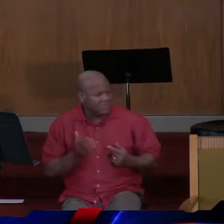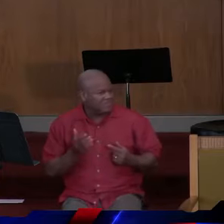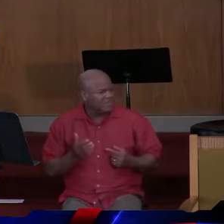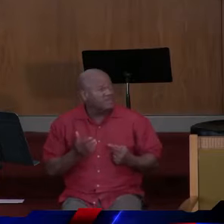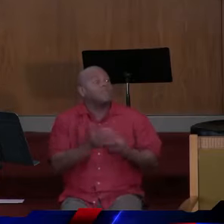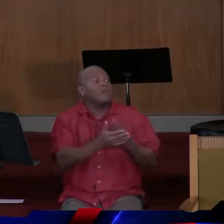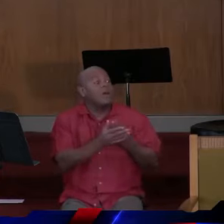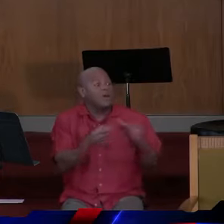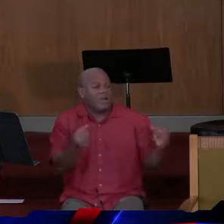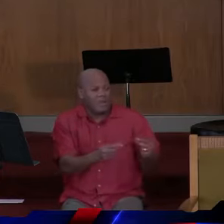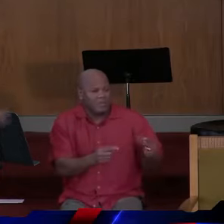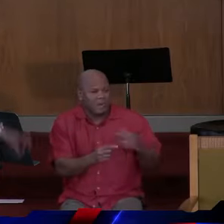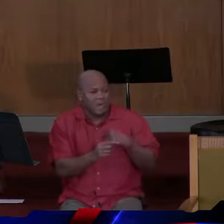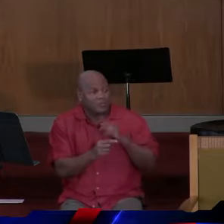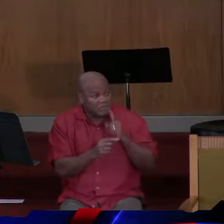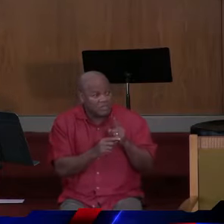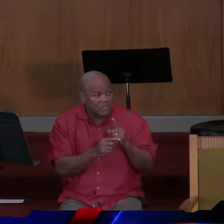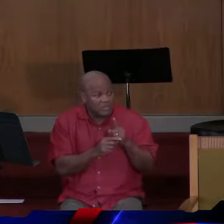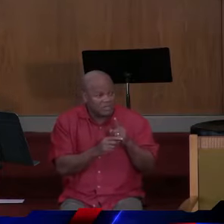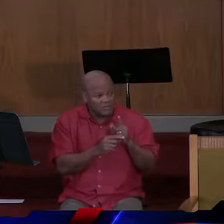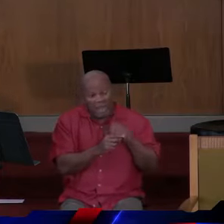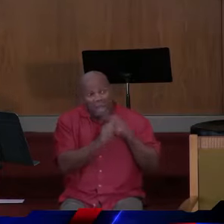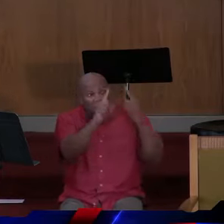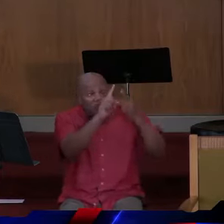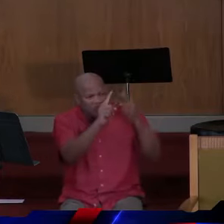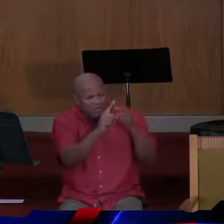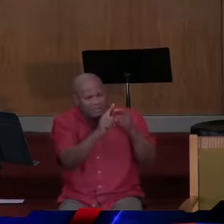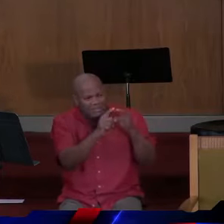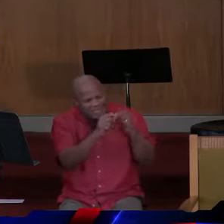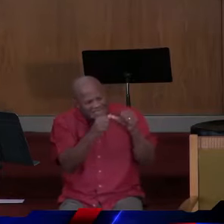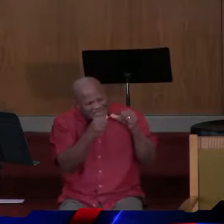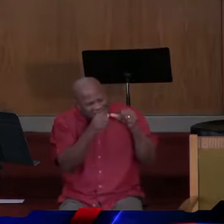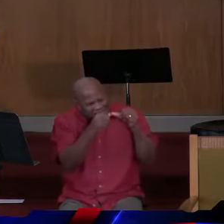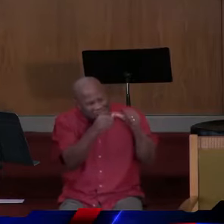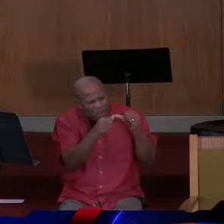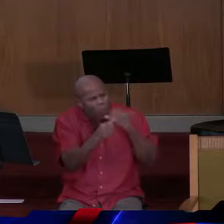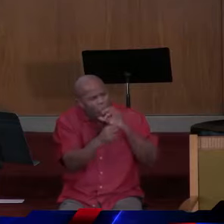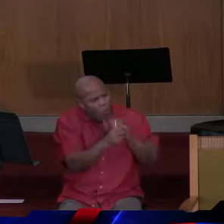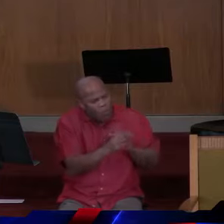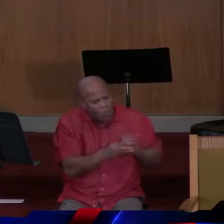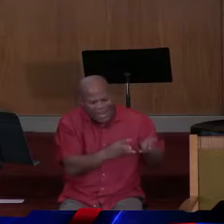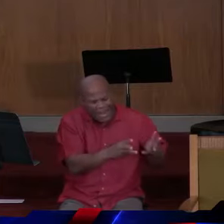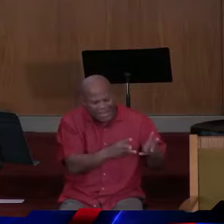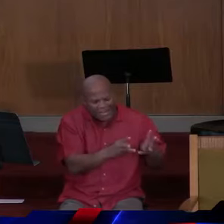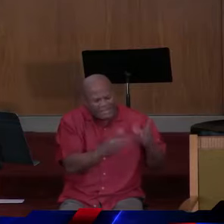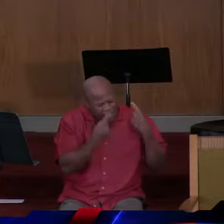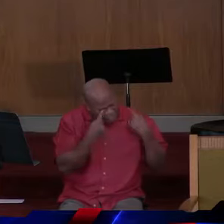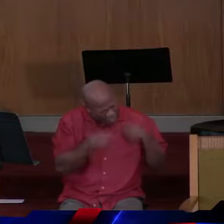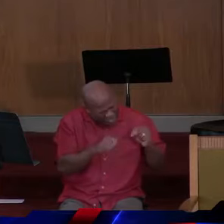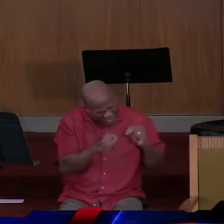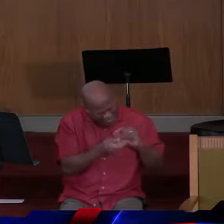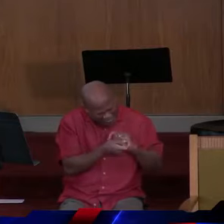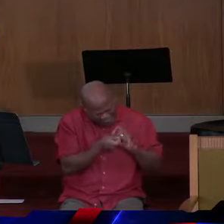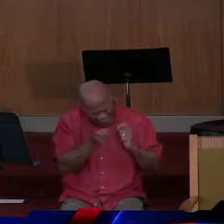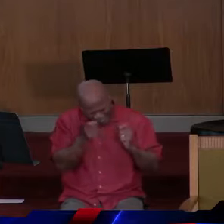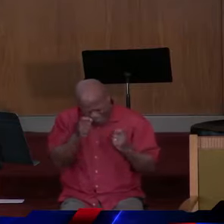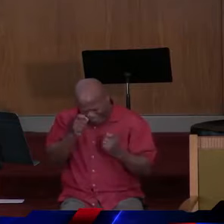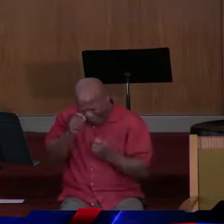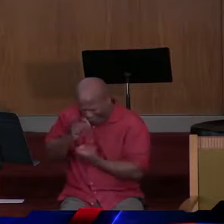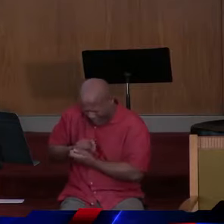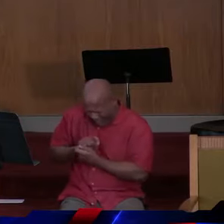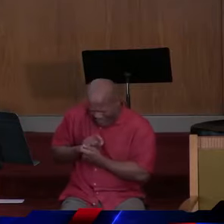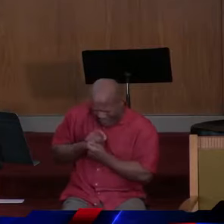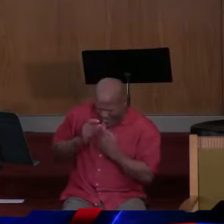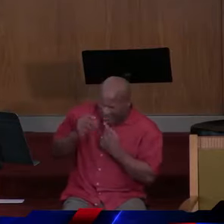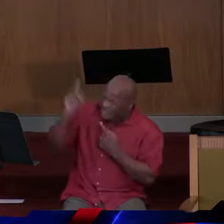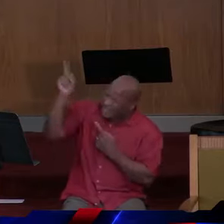But it ain't my intent to walk in who I used to be. I'm still wrapping my mind, my heart, my soul in how to walk out whom he's